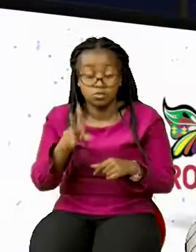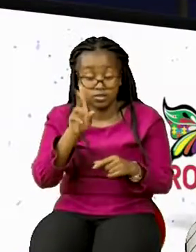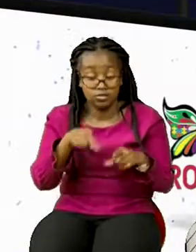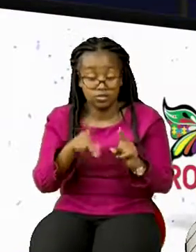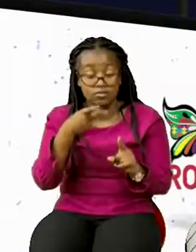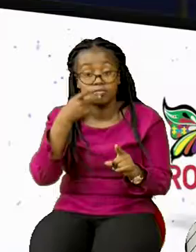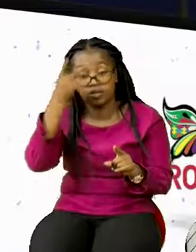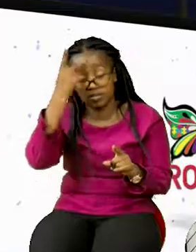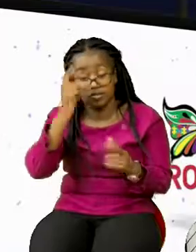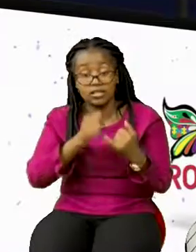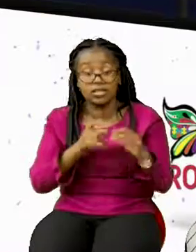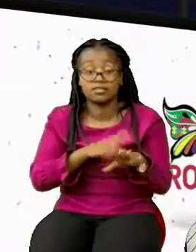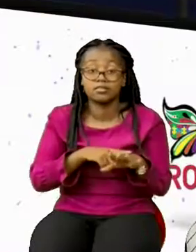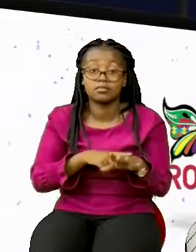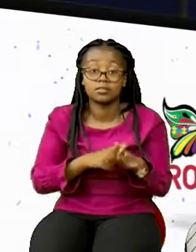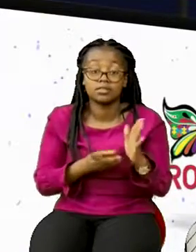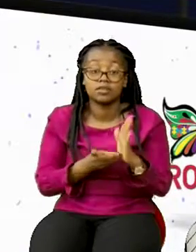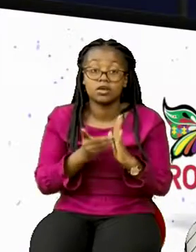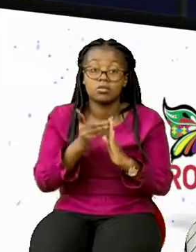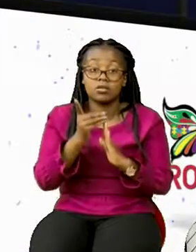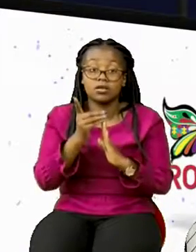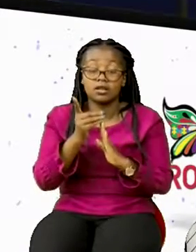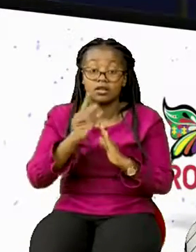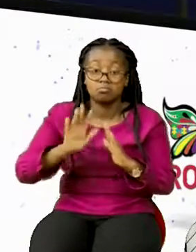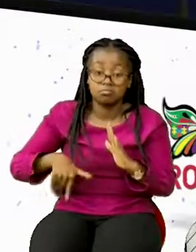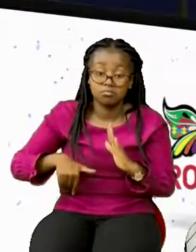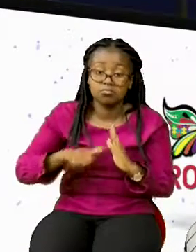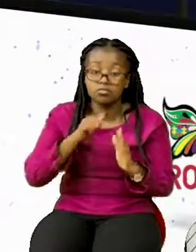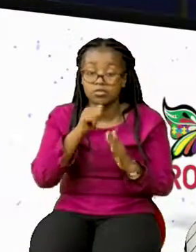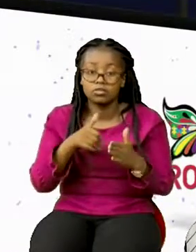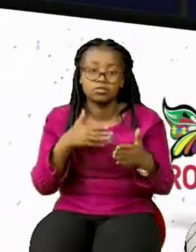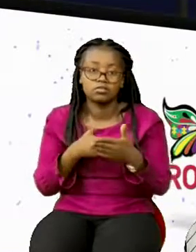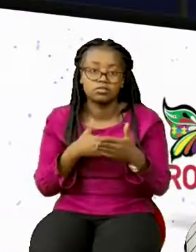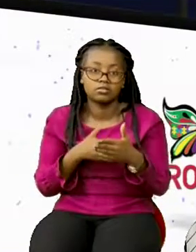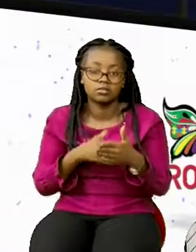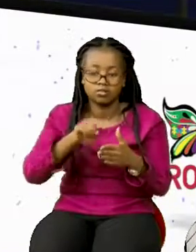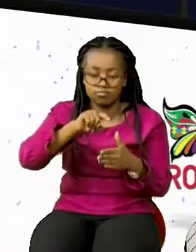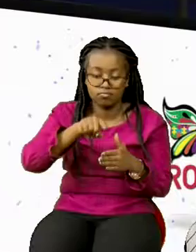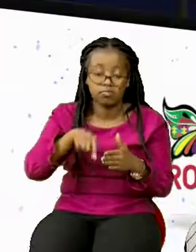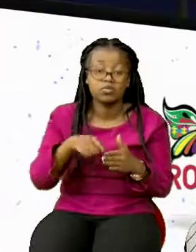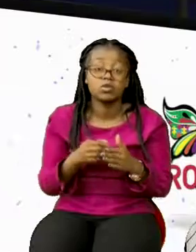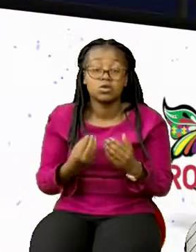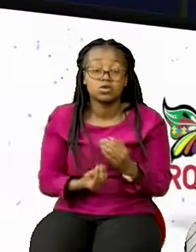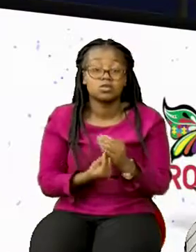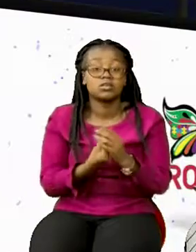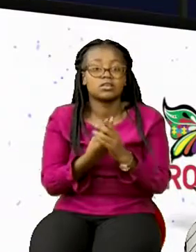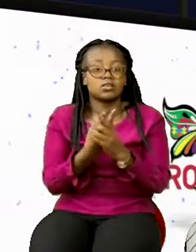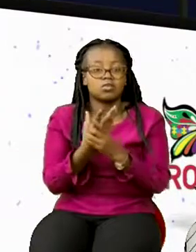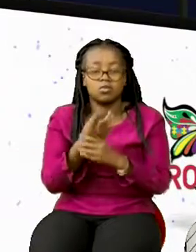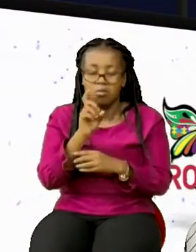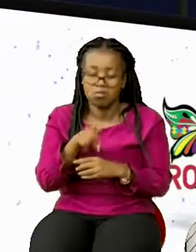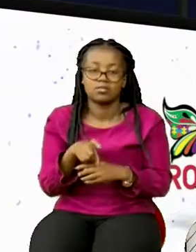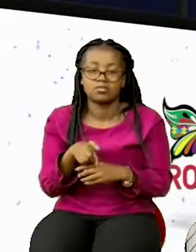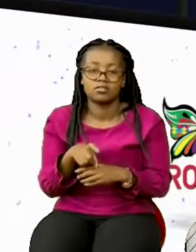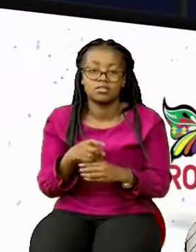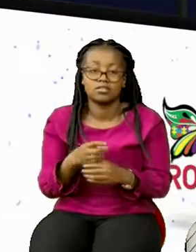we said even this last time, developmental delays are not full stops. They're just commas. Your child will get there. But